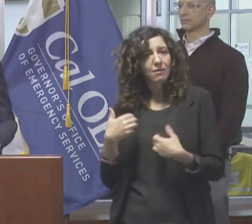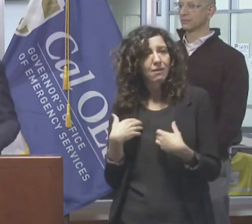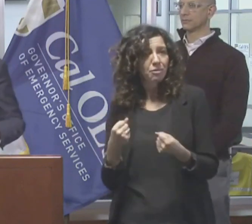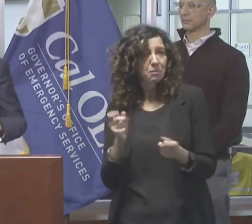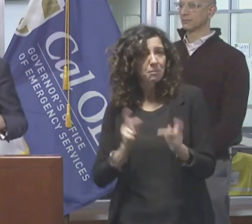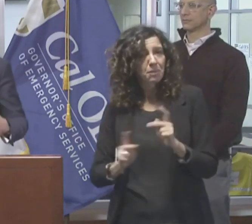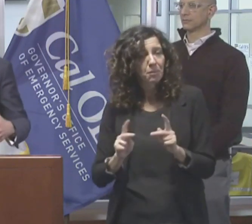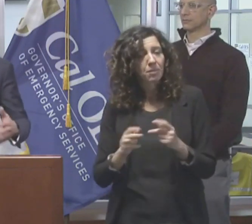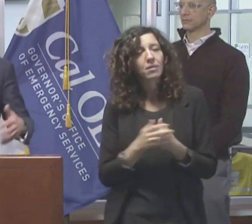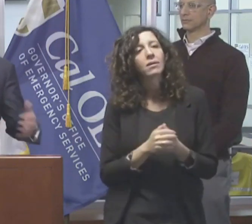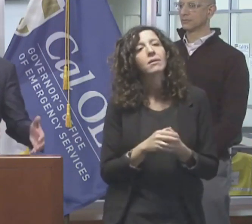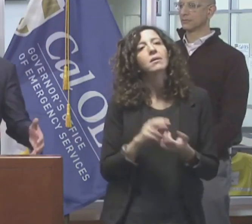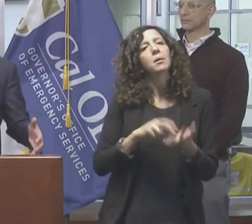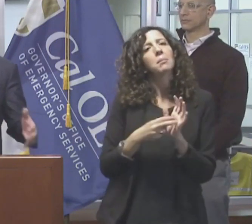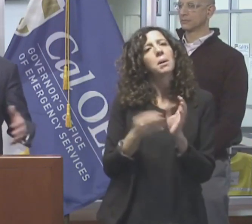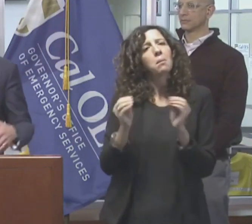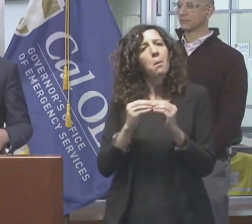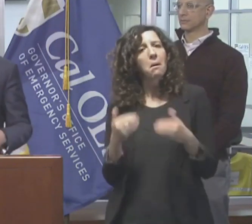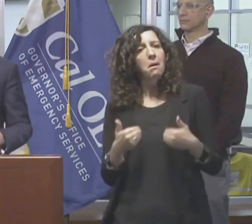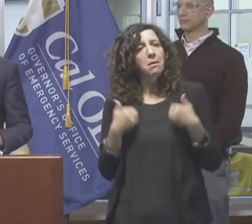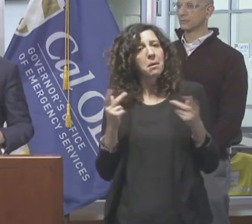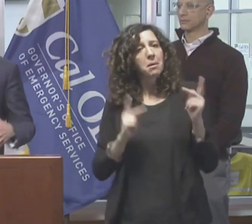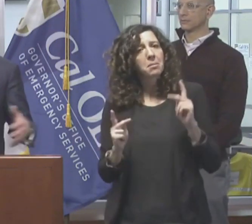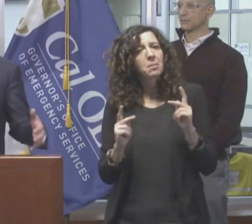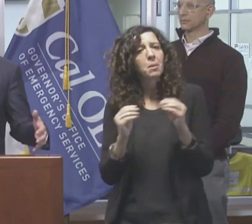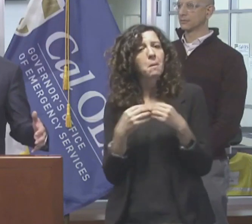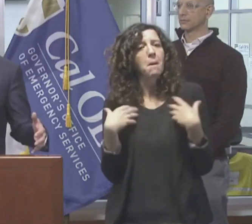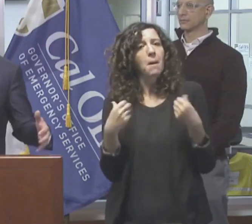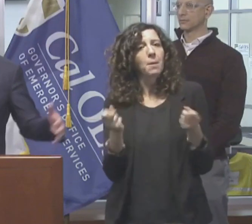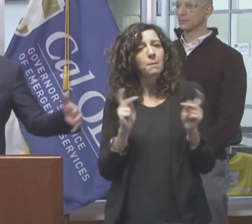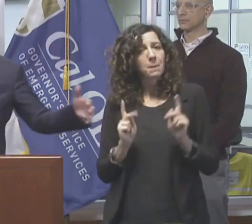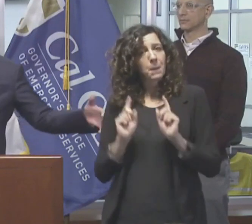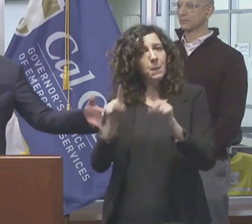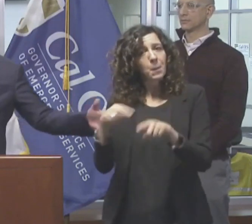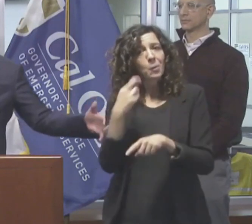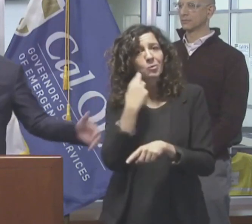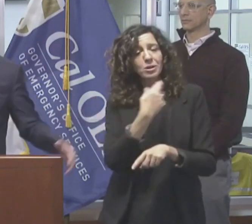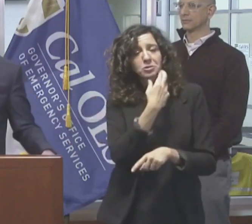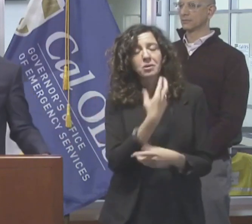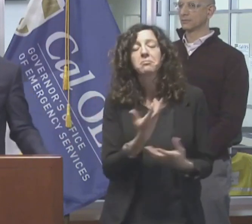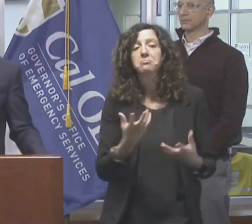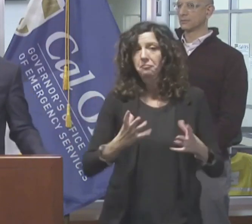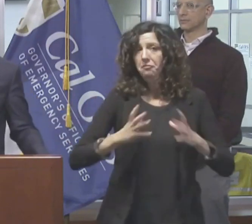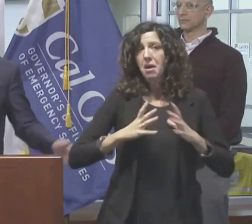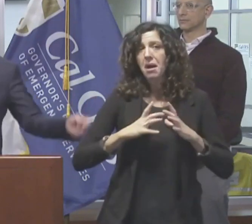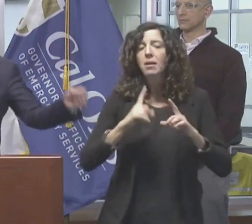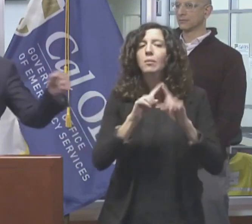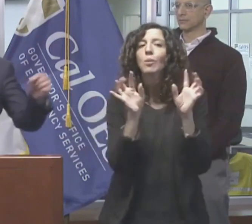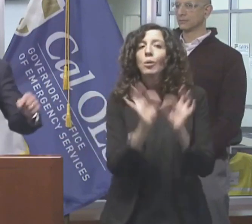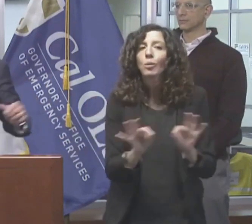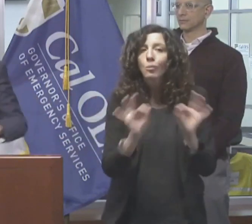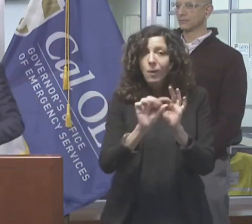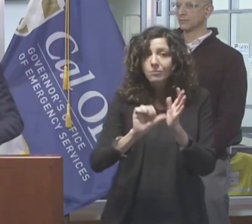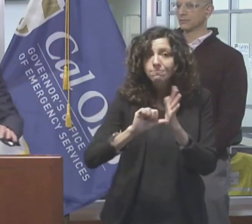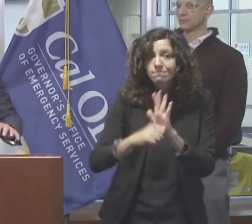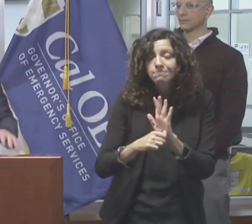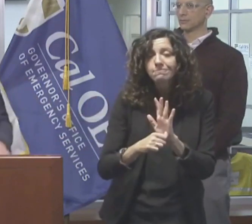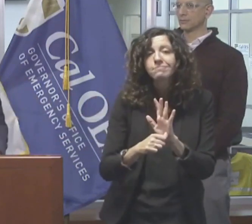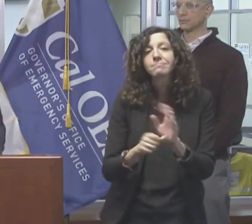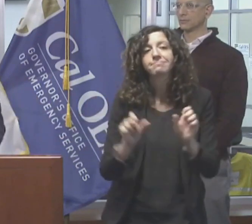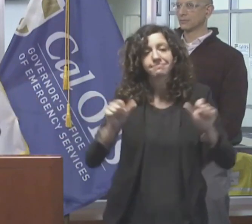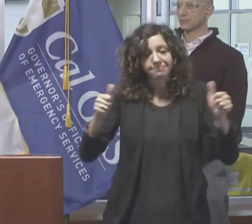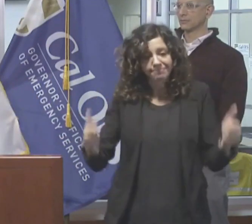skew a little younger and healthier in these environments, but we are saying you've got to socially distance. We will reduce the size and